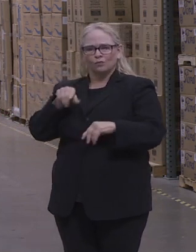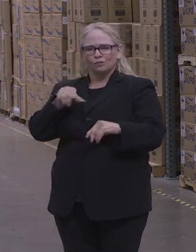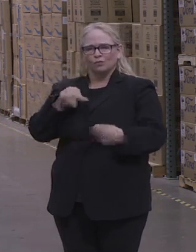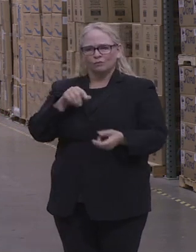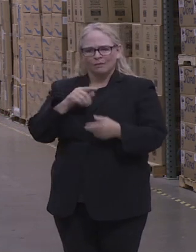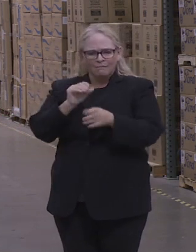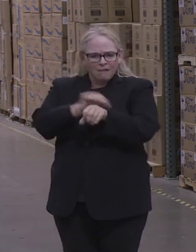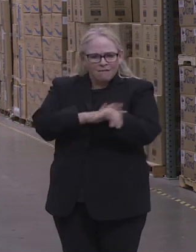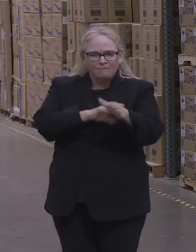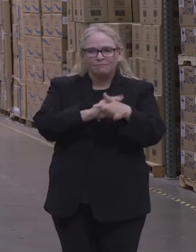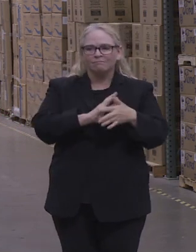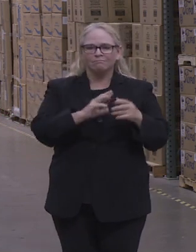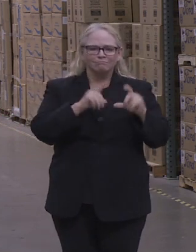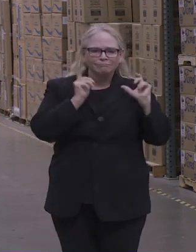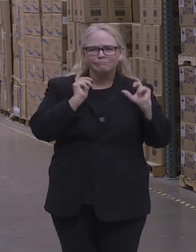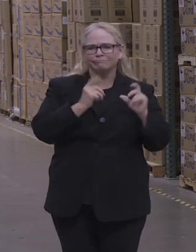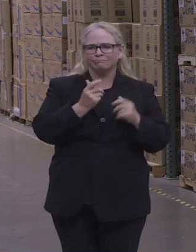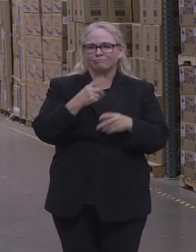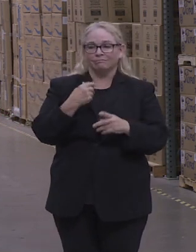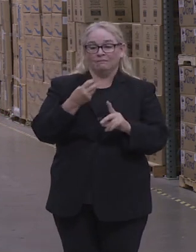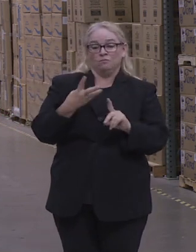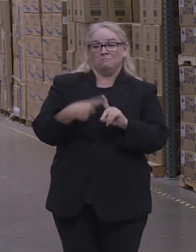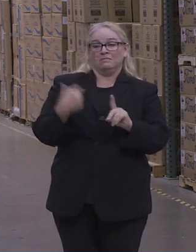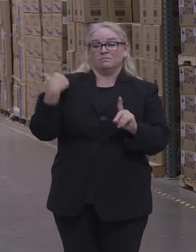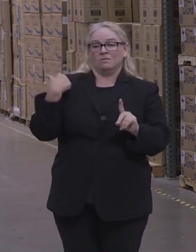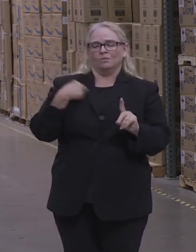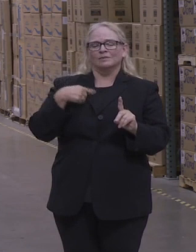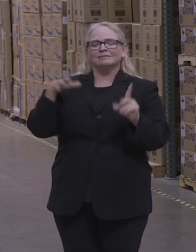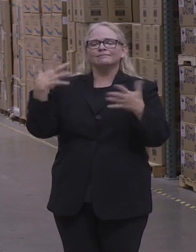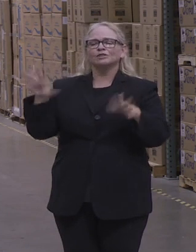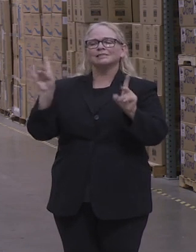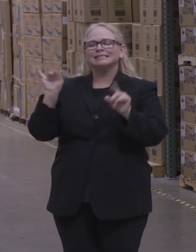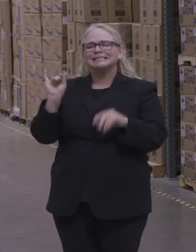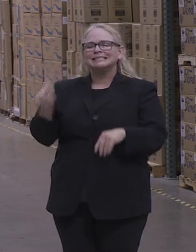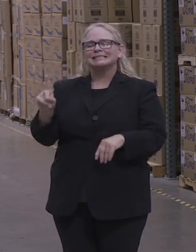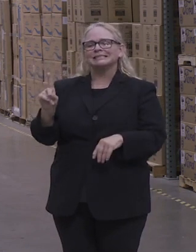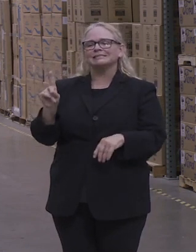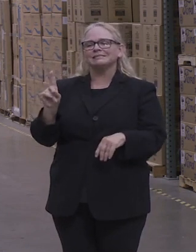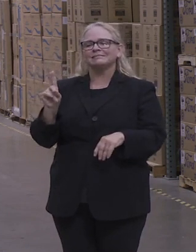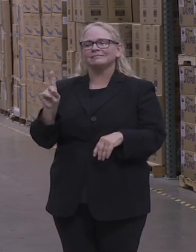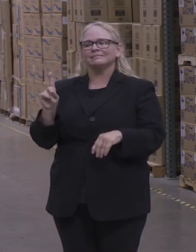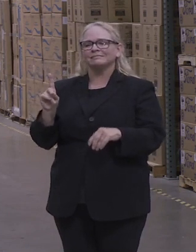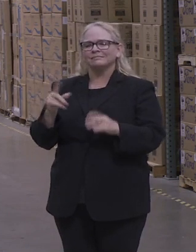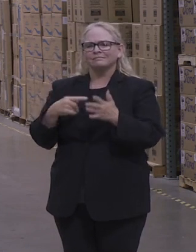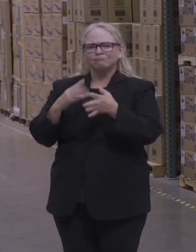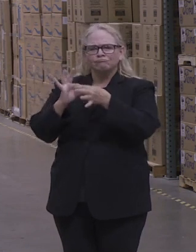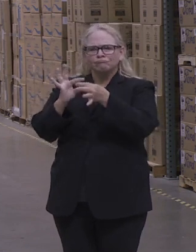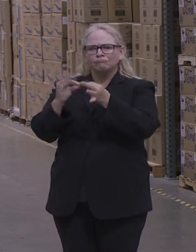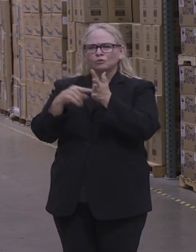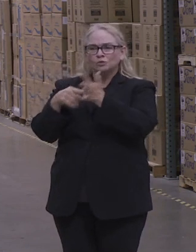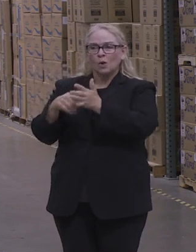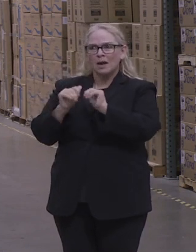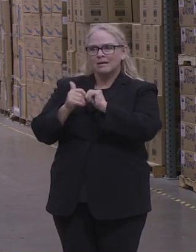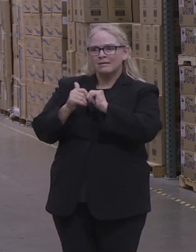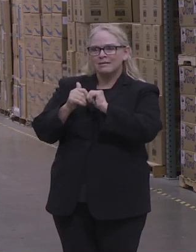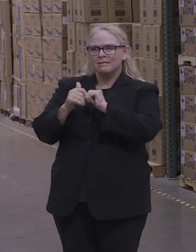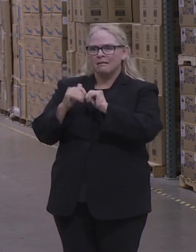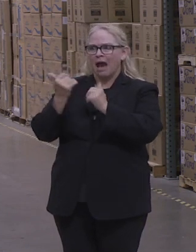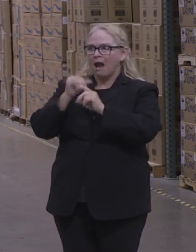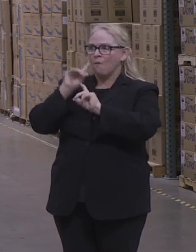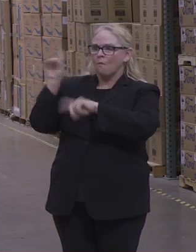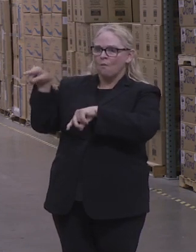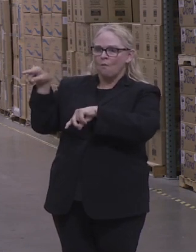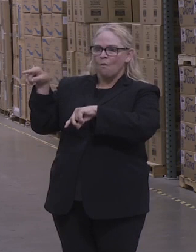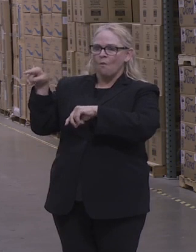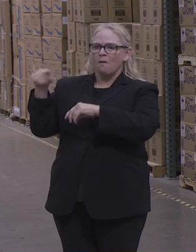strategy to shape PPE procurement not only for the state, but we thought we could accelerate